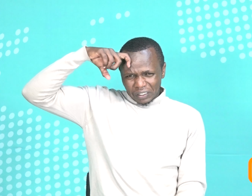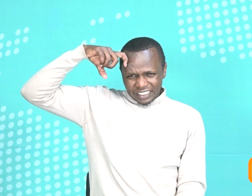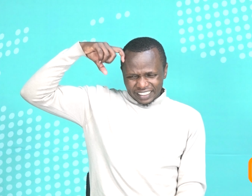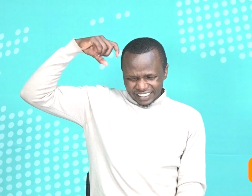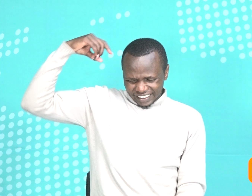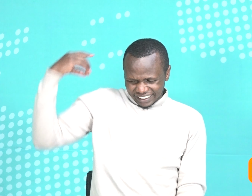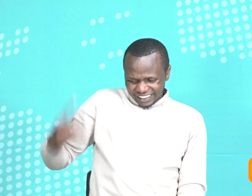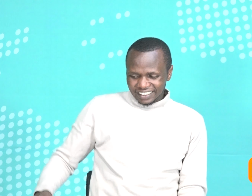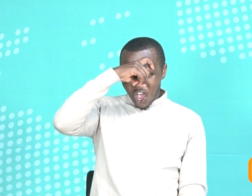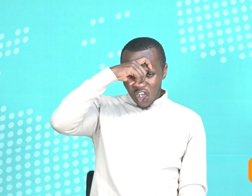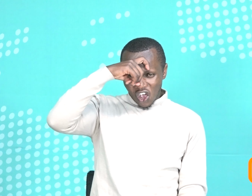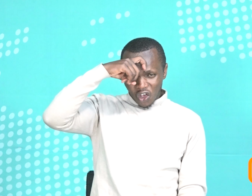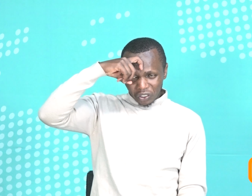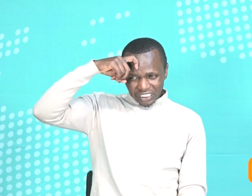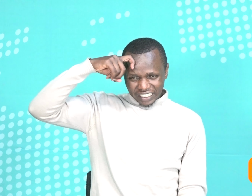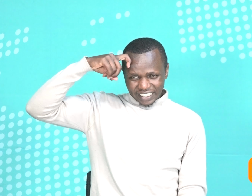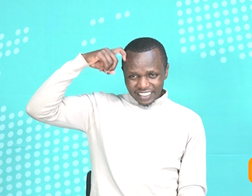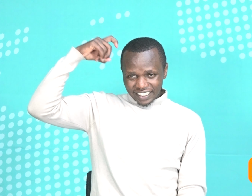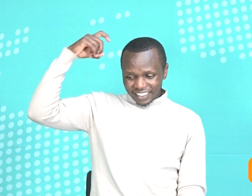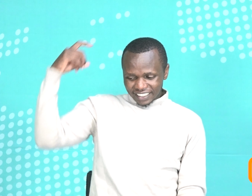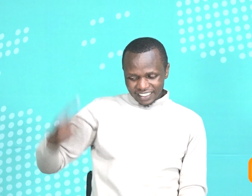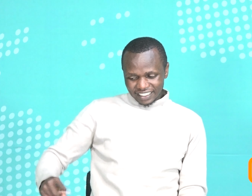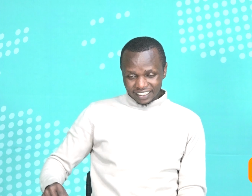hot, hot,